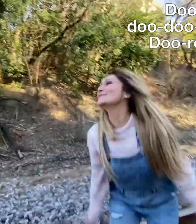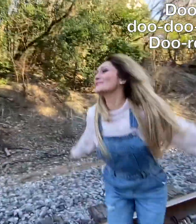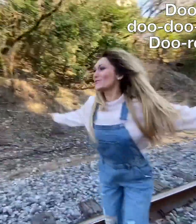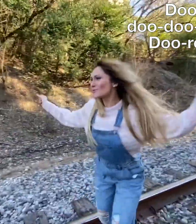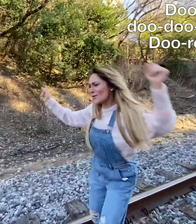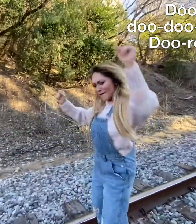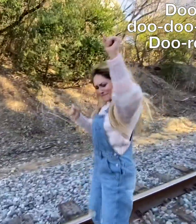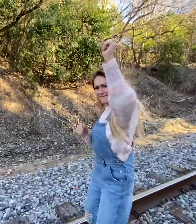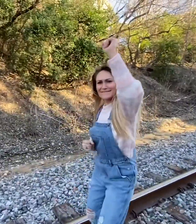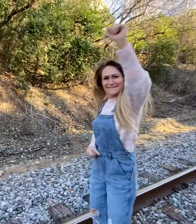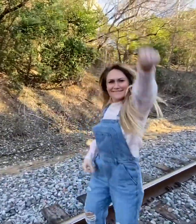do do.